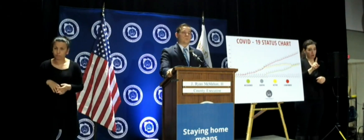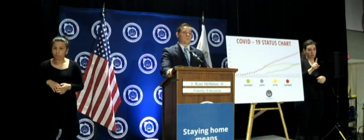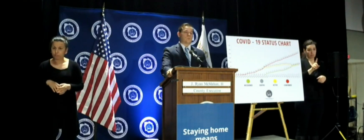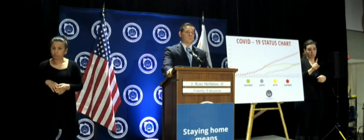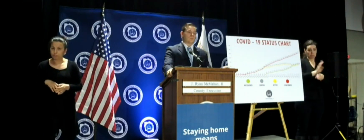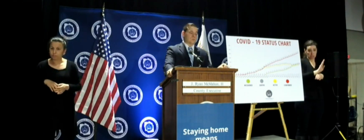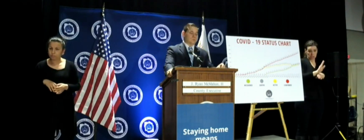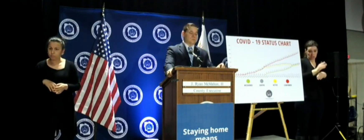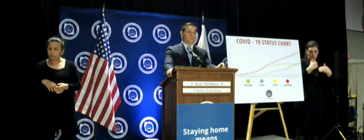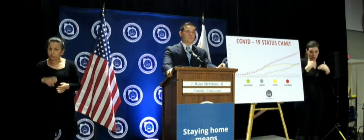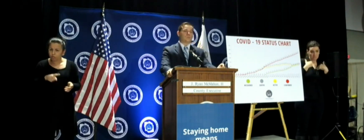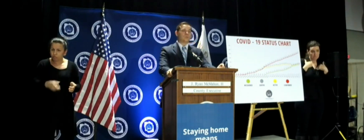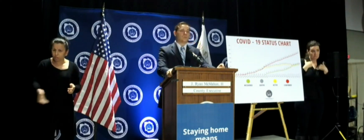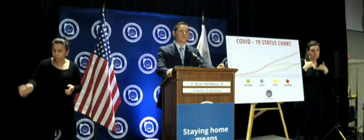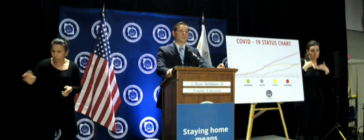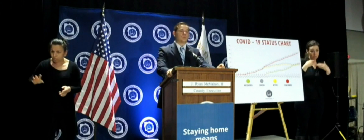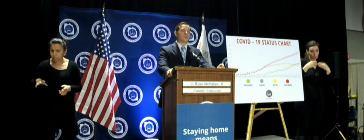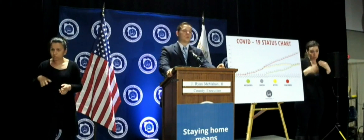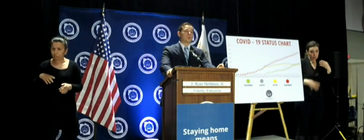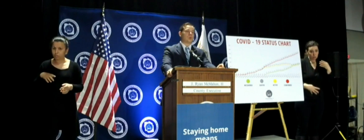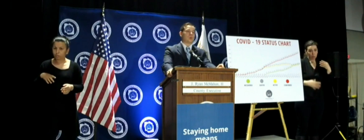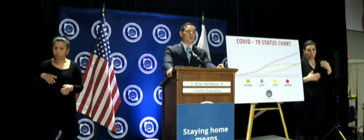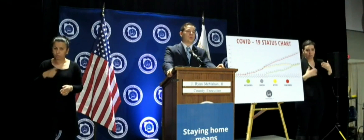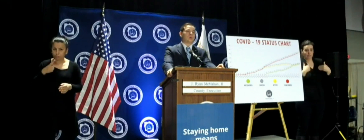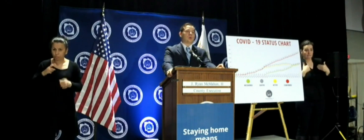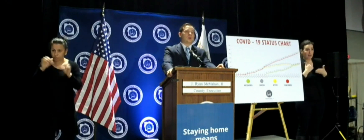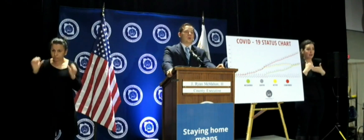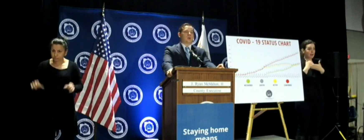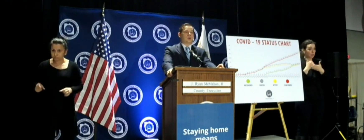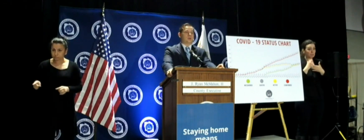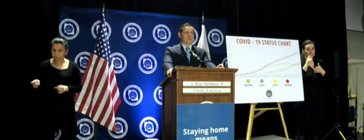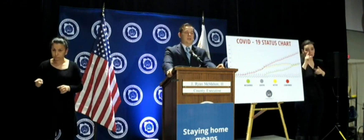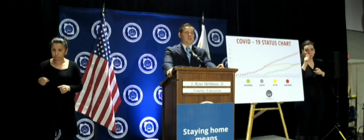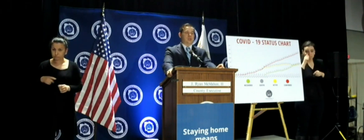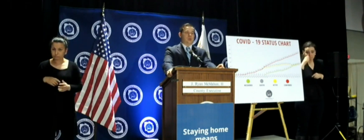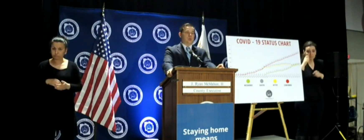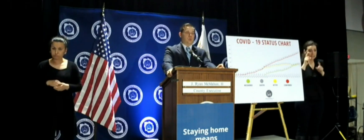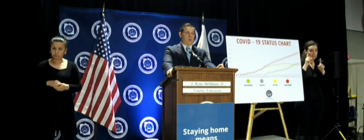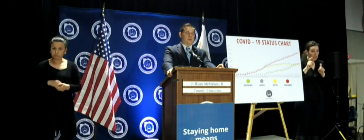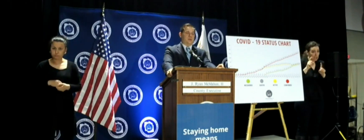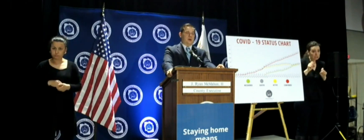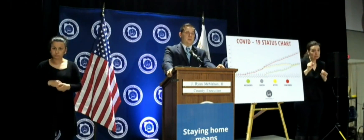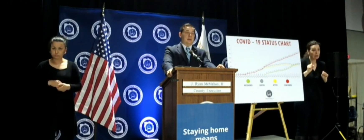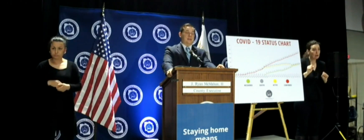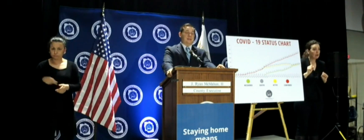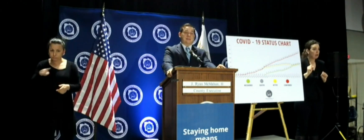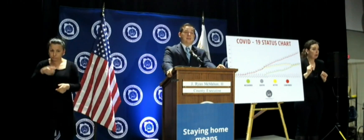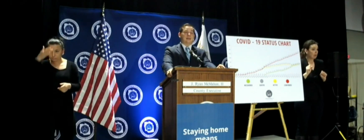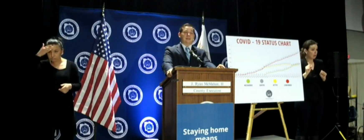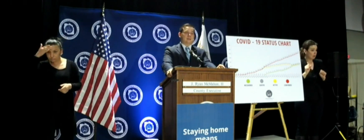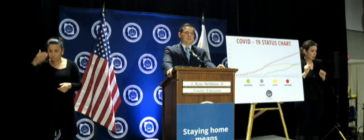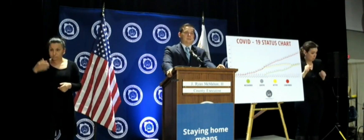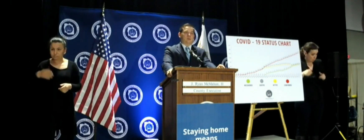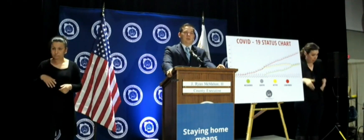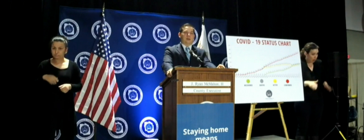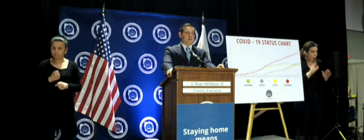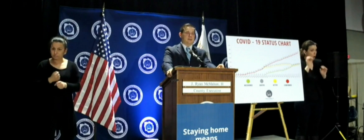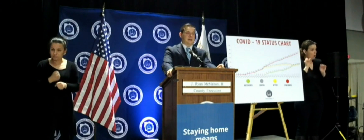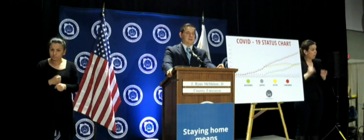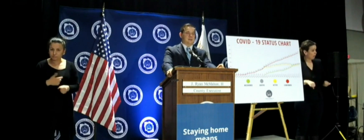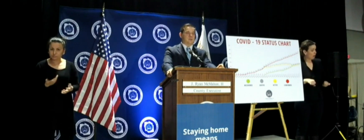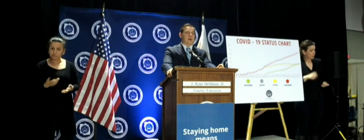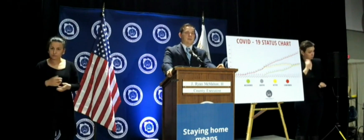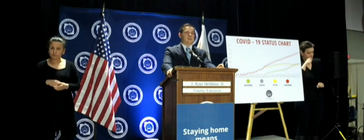employees, essential or non-essential, before going back to work? The issue with getting where are they